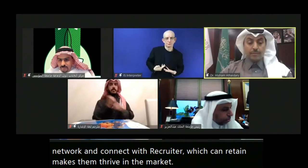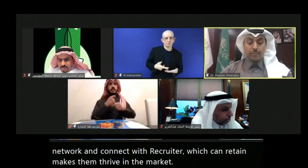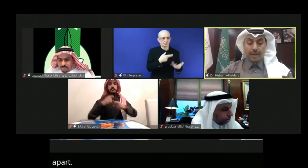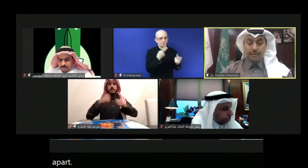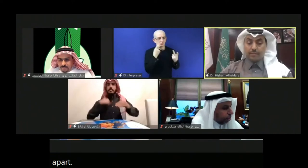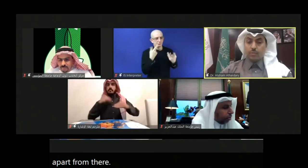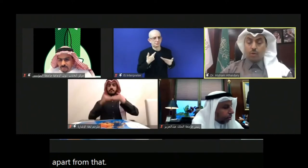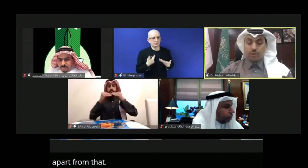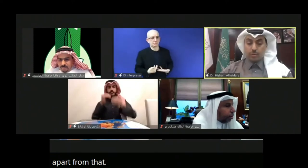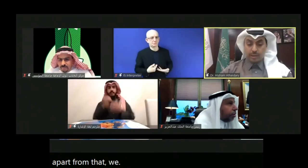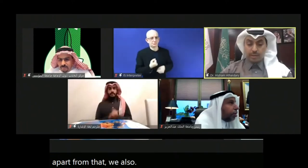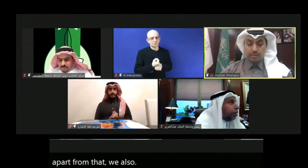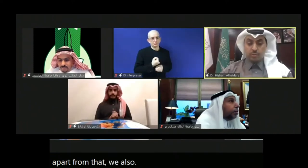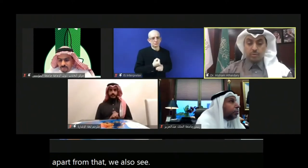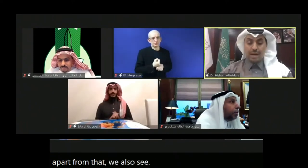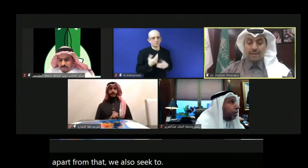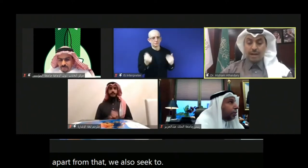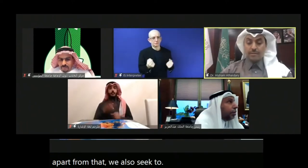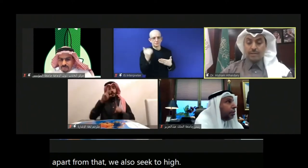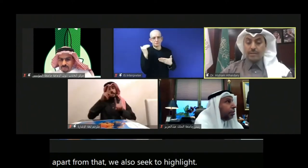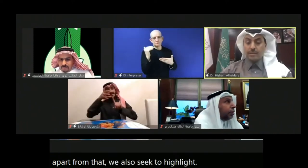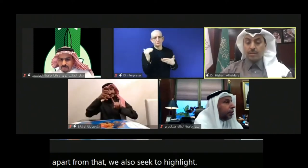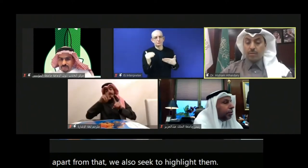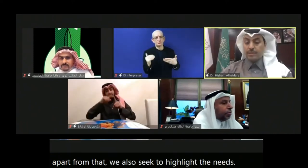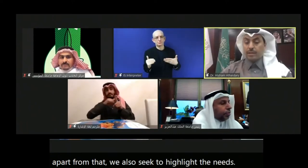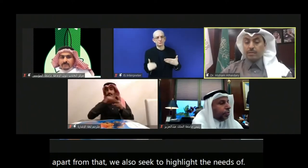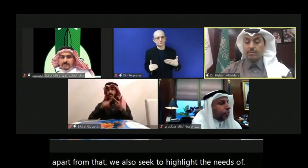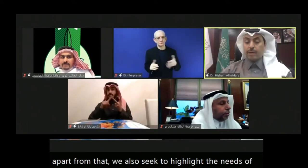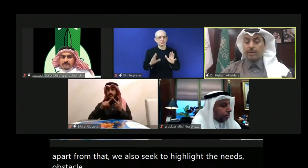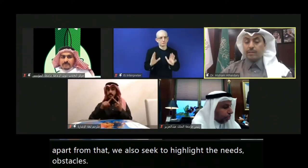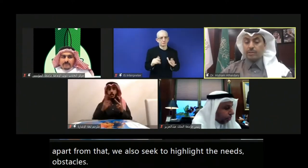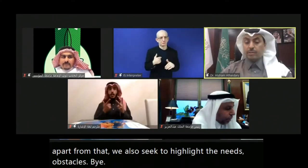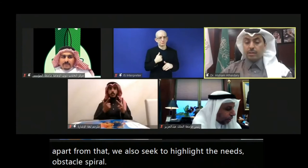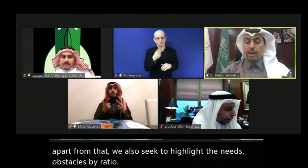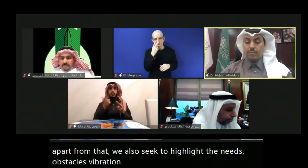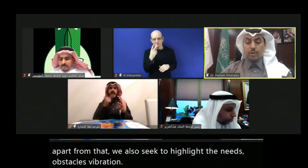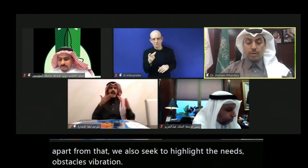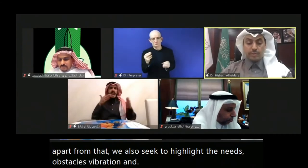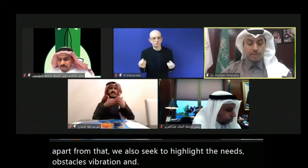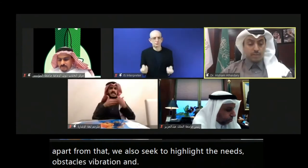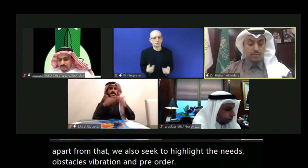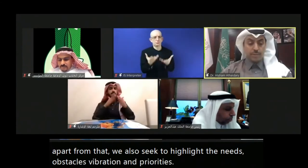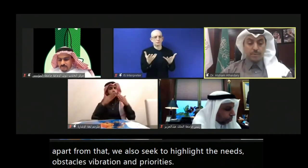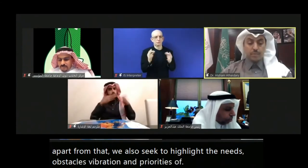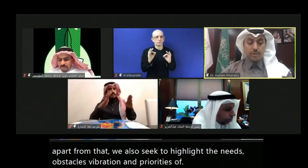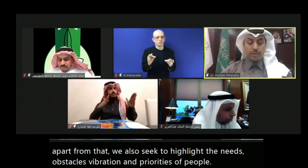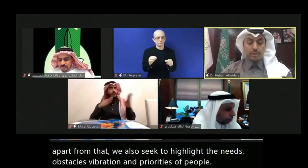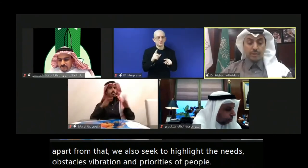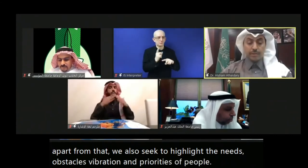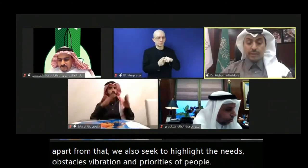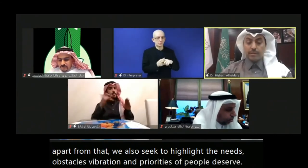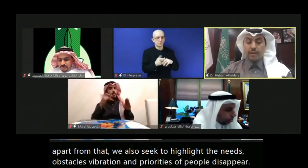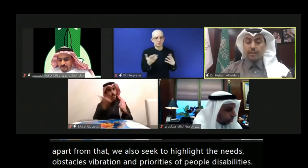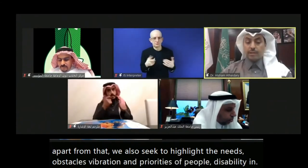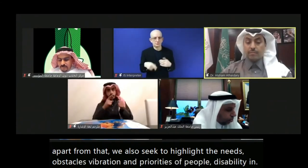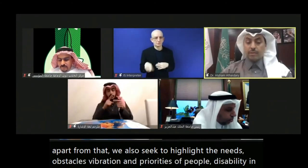Apart from that, we also seek to highlight the needs, obstacle, aspiration, and priorities of people with